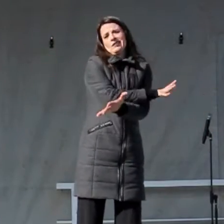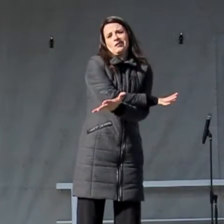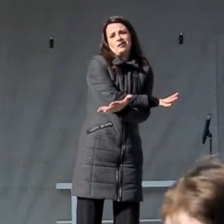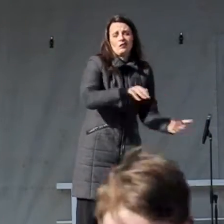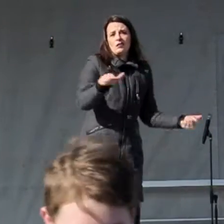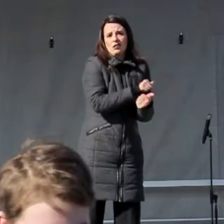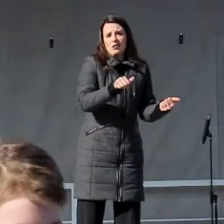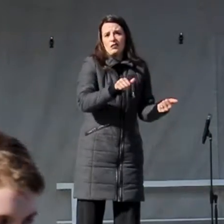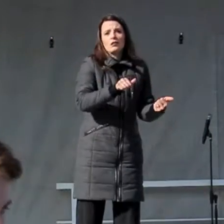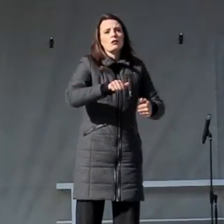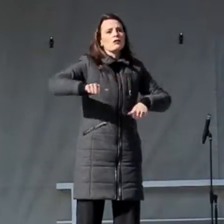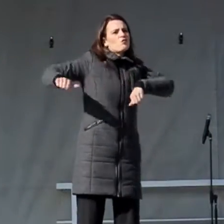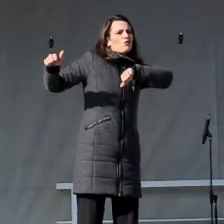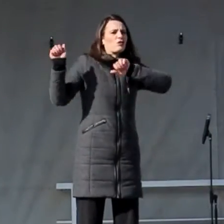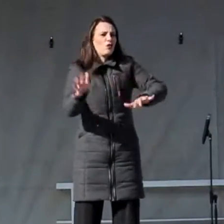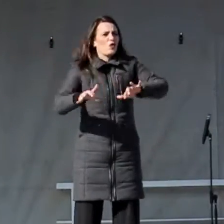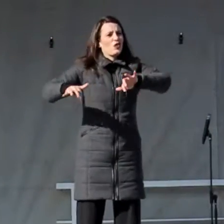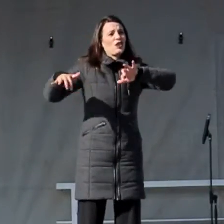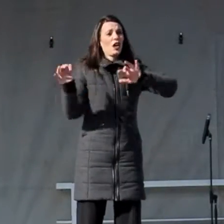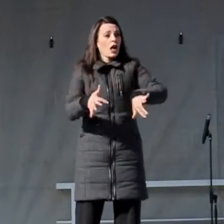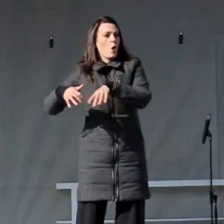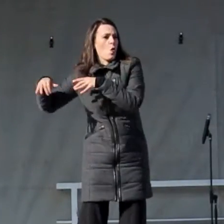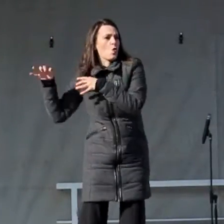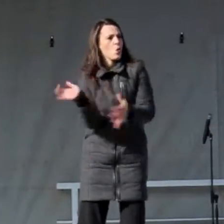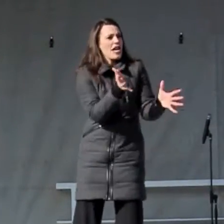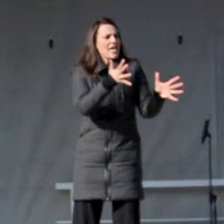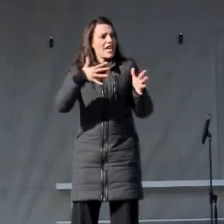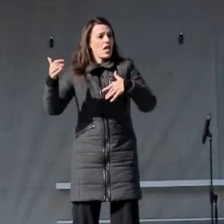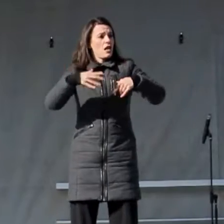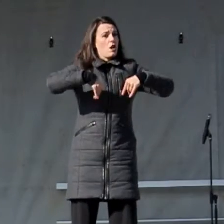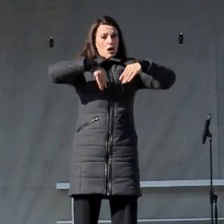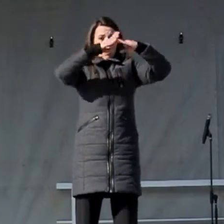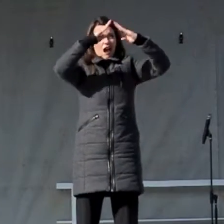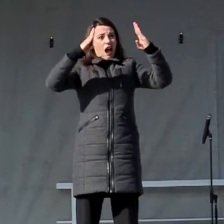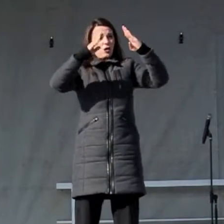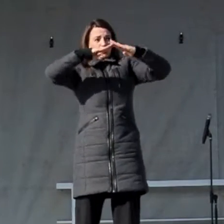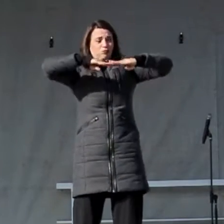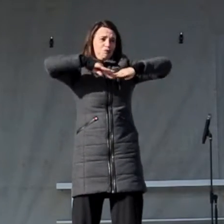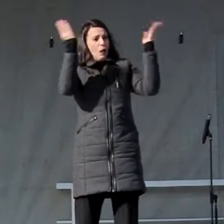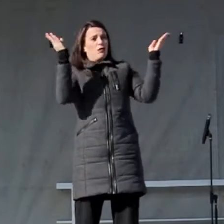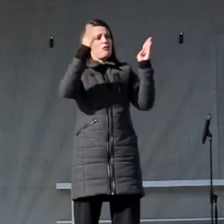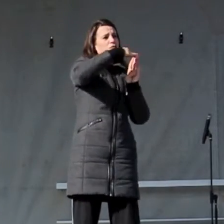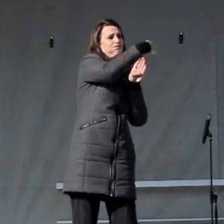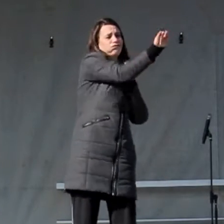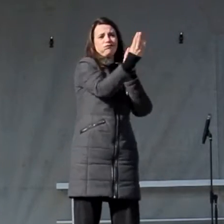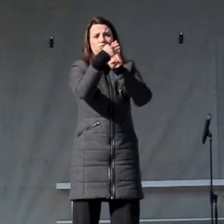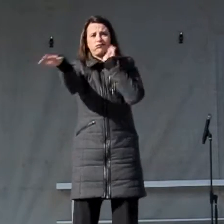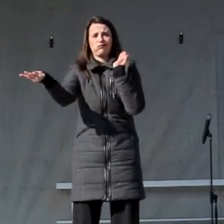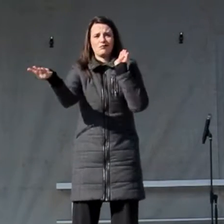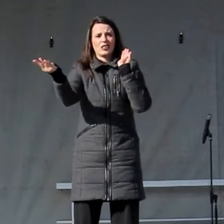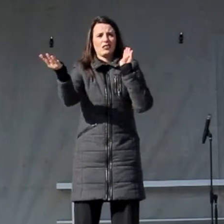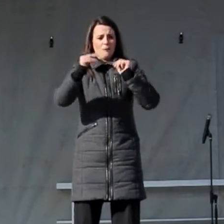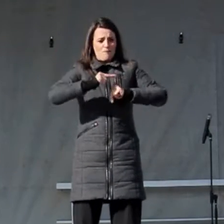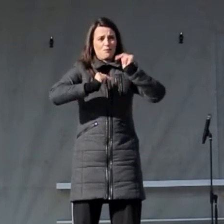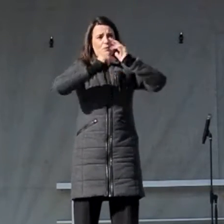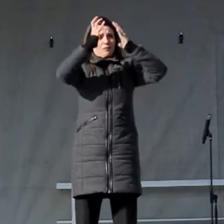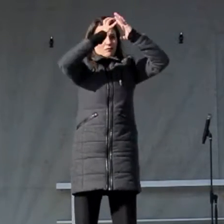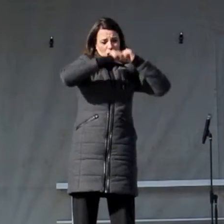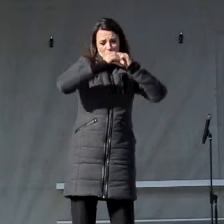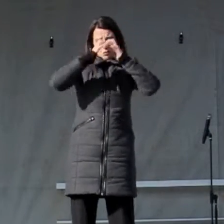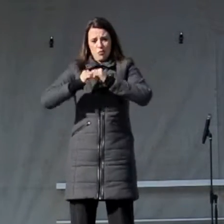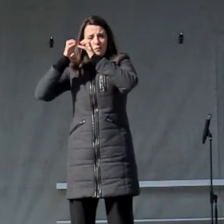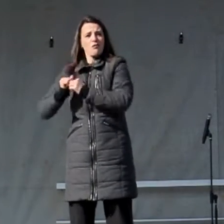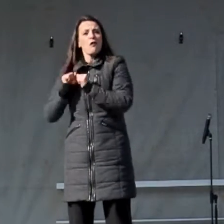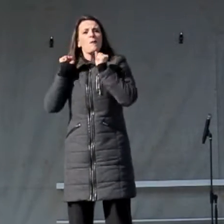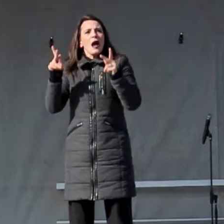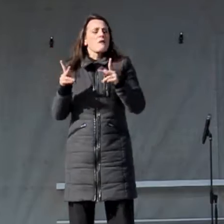Torrential rain and powerful winds ripped the roofs off the homes and the structures. Many have been left